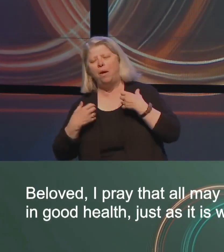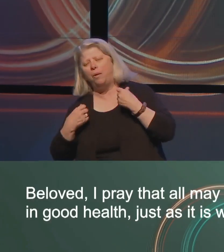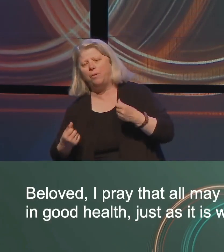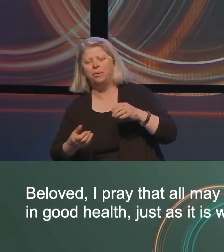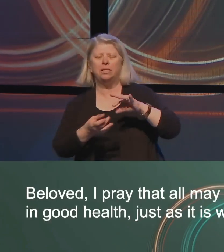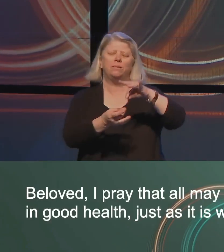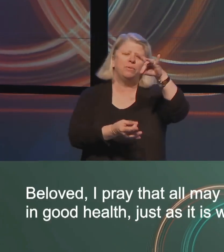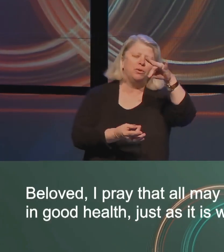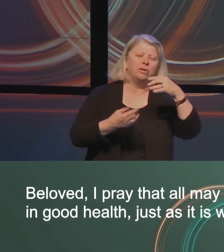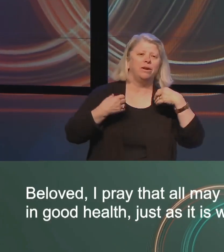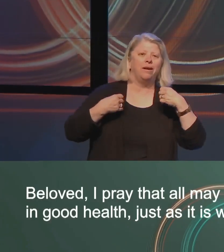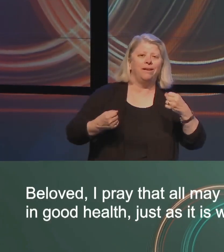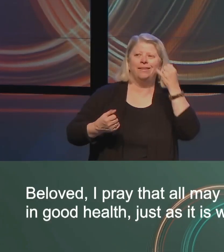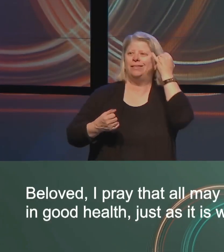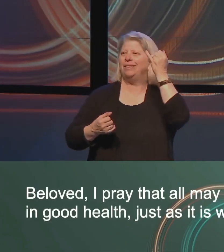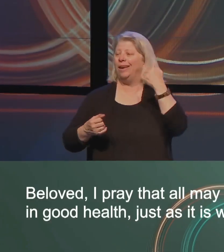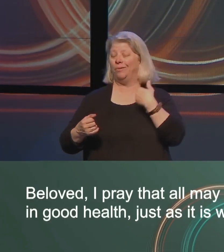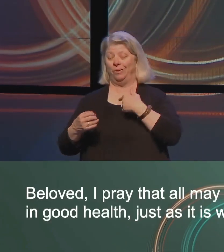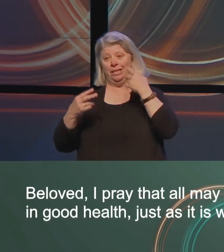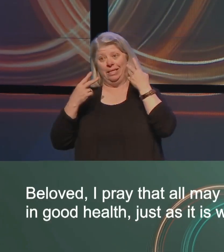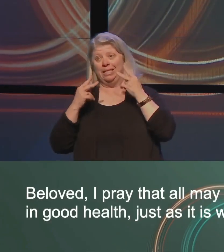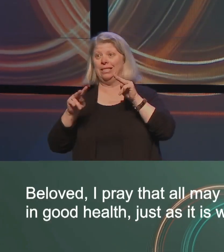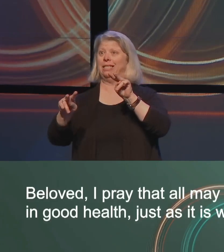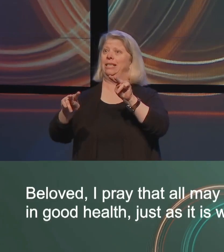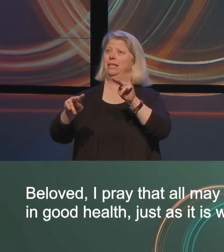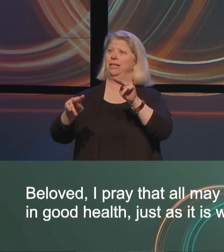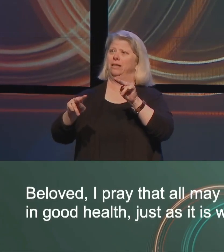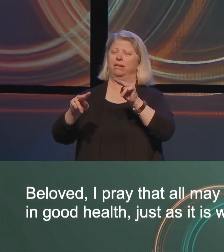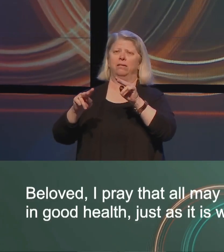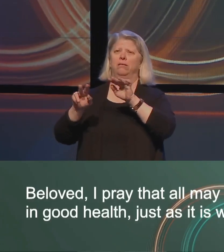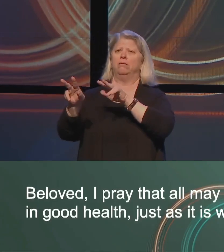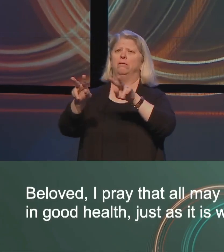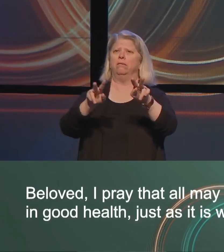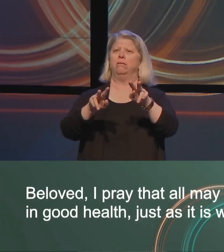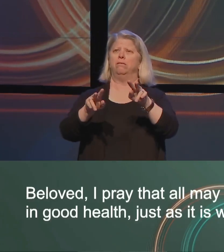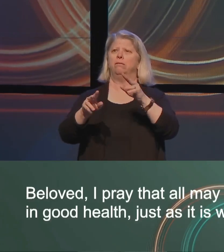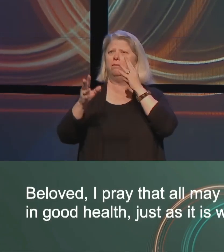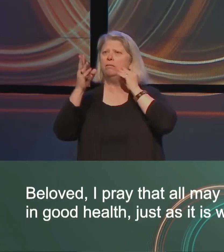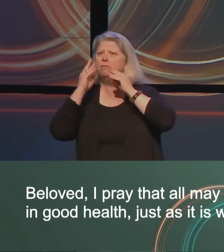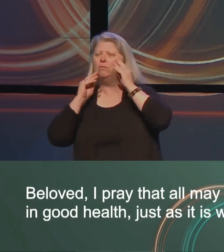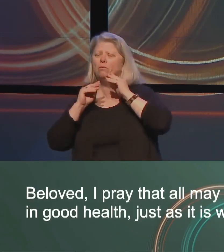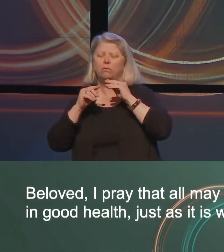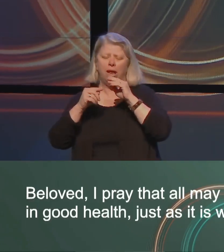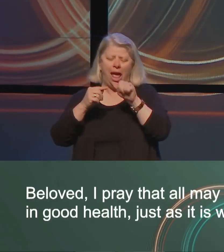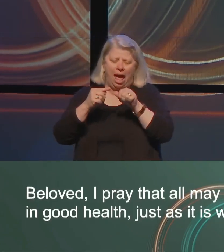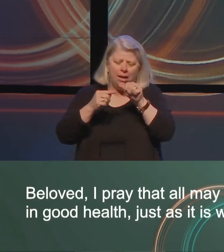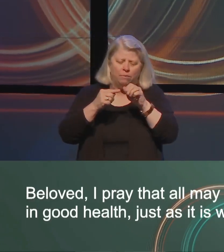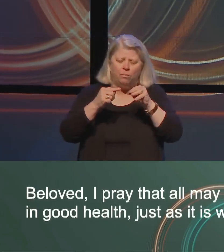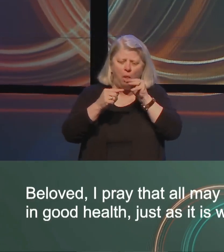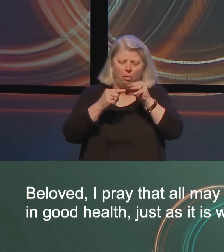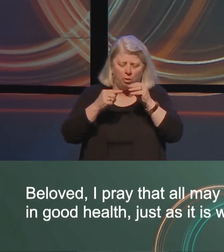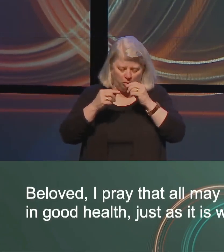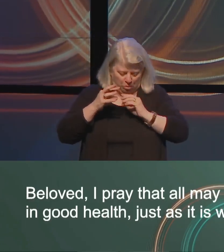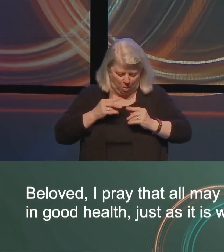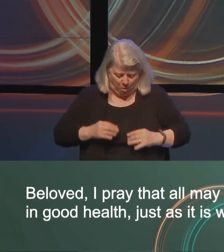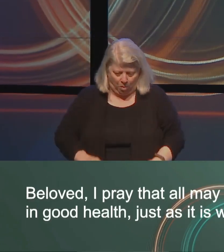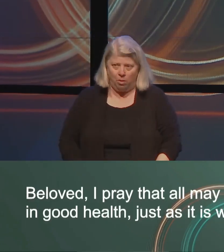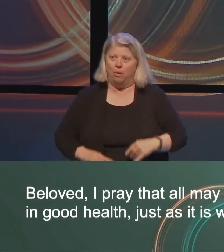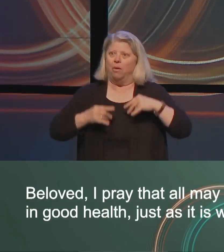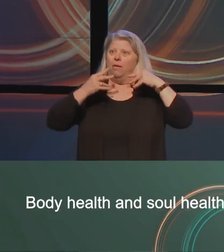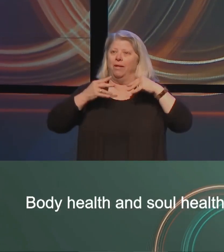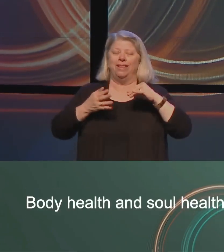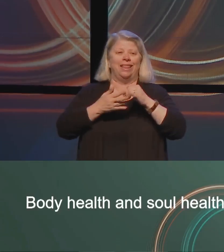health. This idea of what we see, the corporeal, right? All that stuff, the molecules, the atoms, like that is an